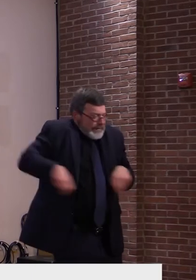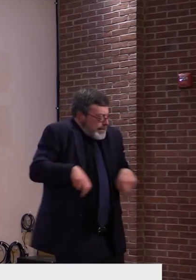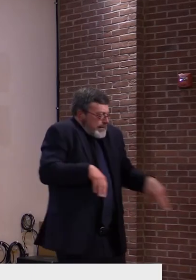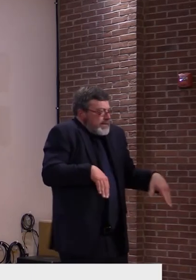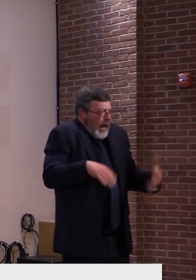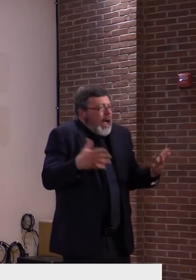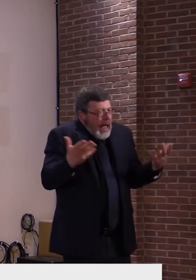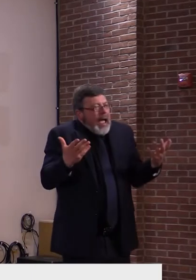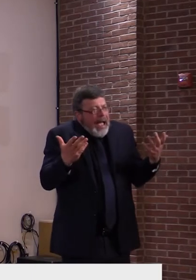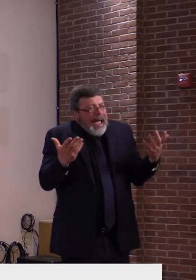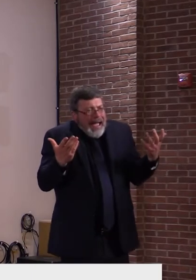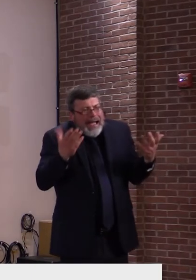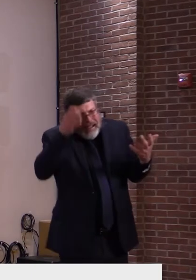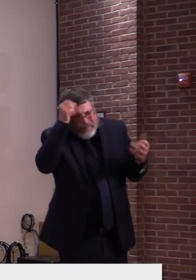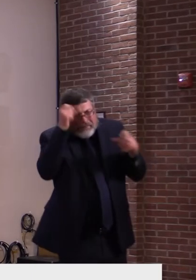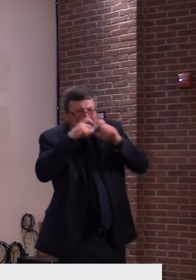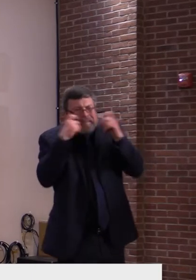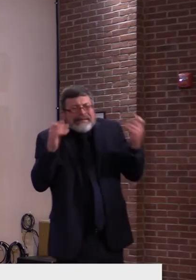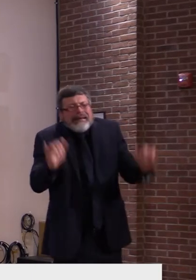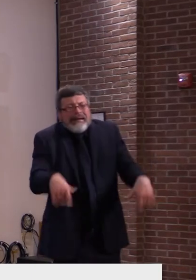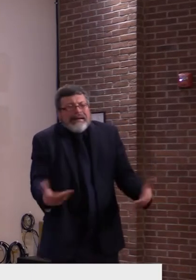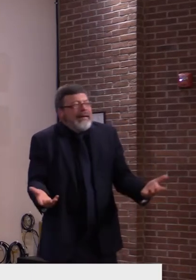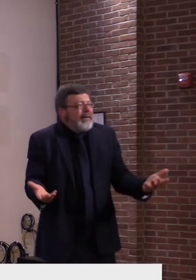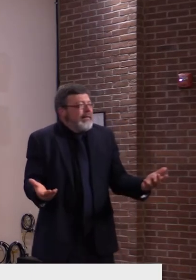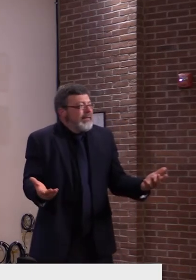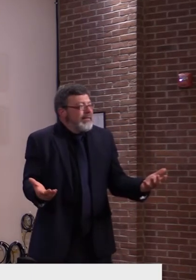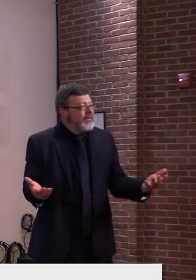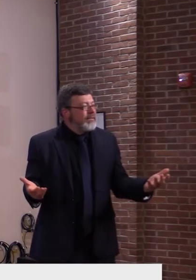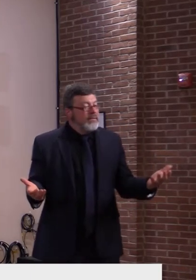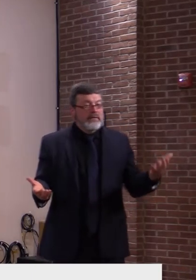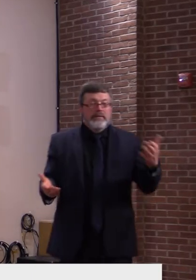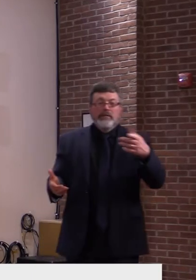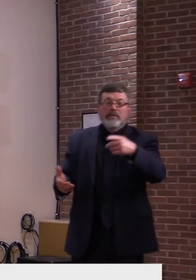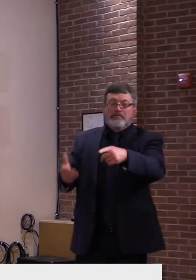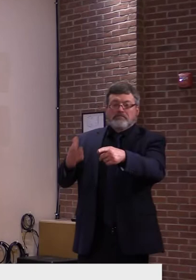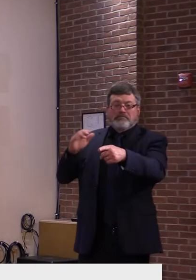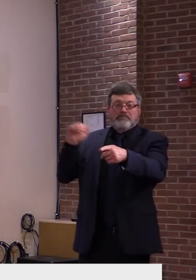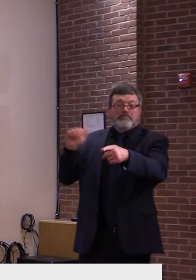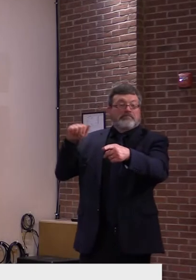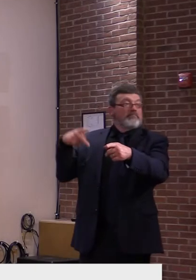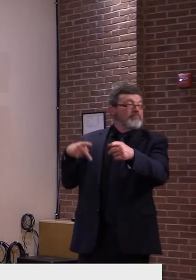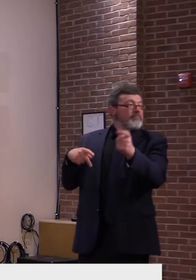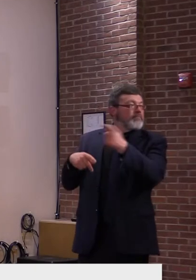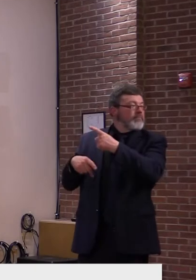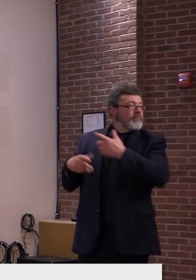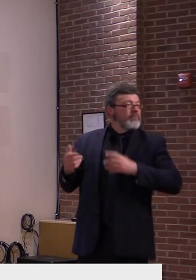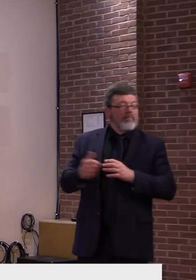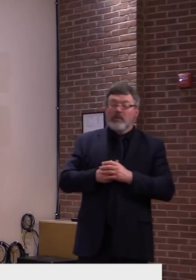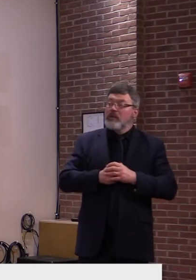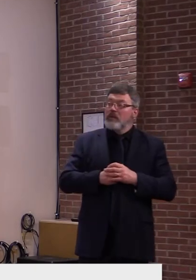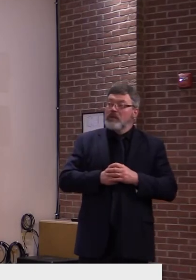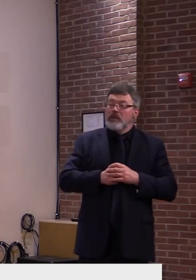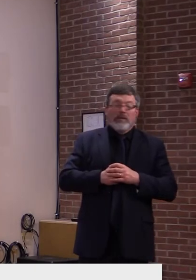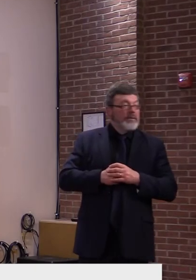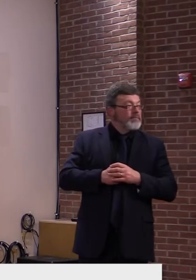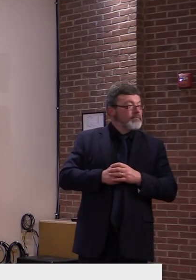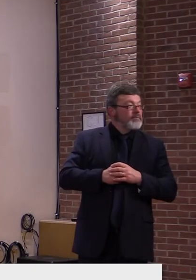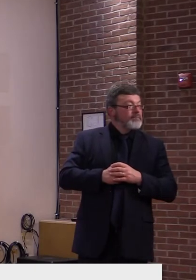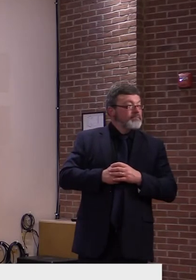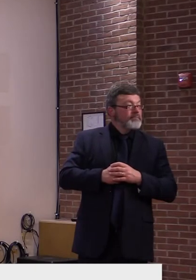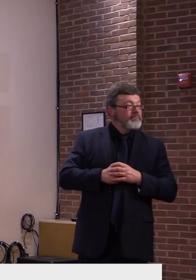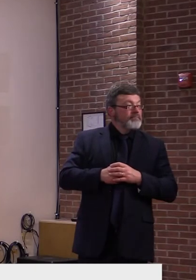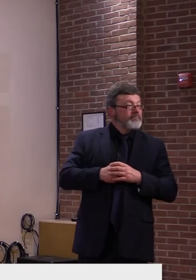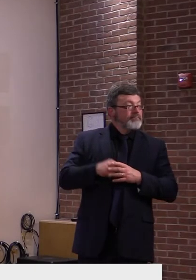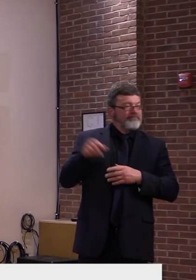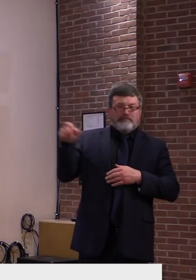Okay, I'll go. Before I came over here, I looked at, it seems you were saying of some time, not too long ago, that the, you know, watch what's